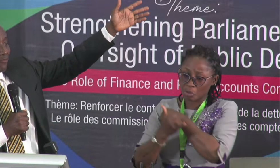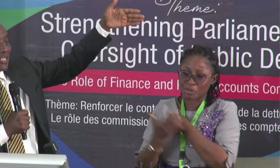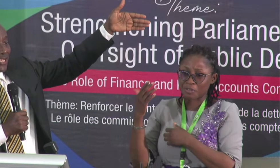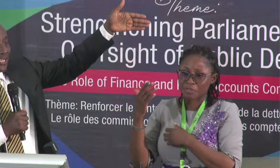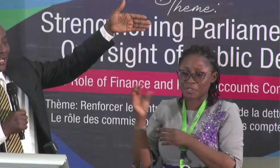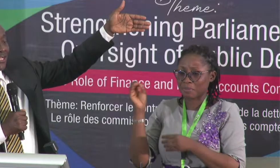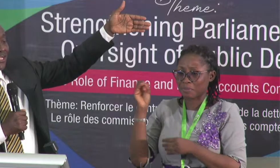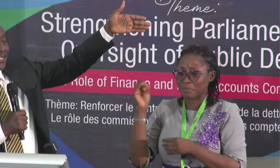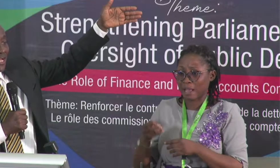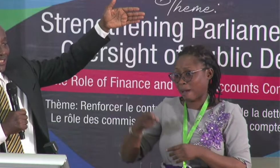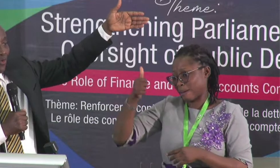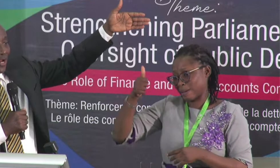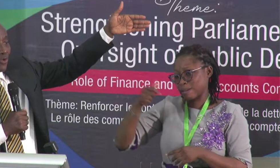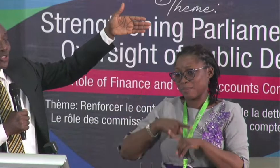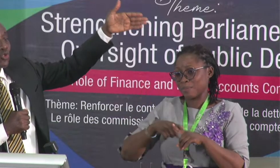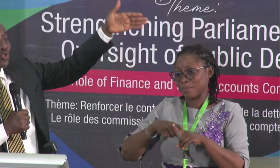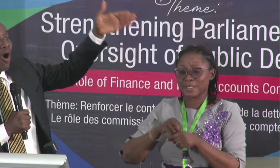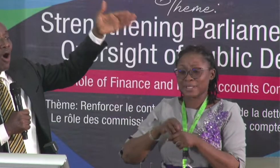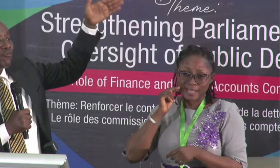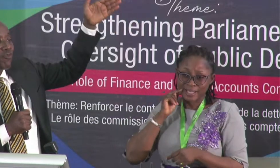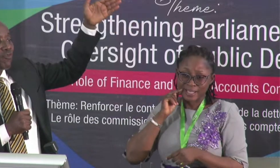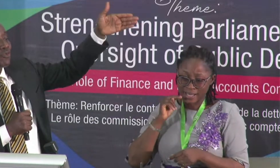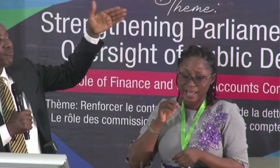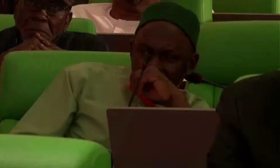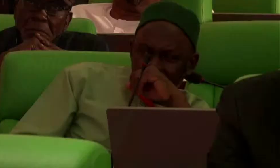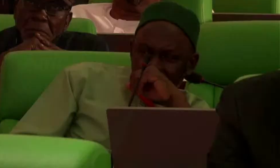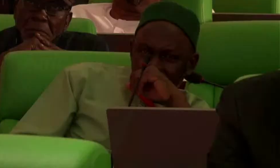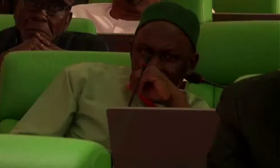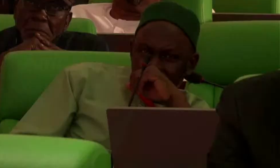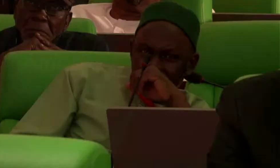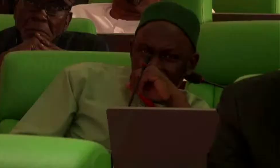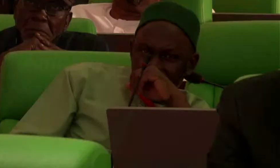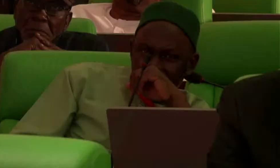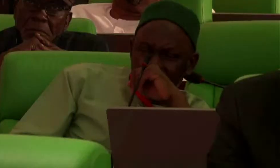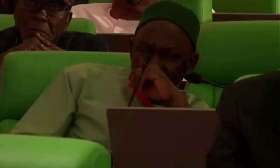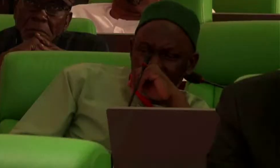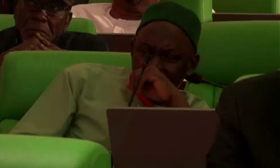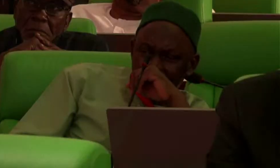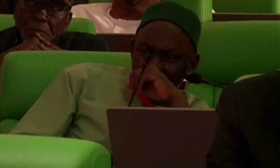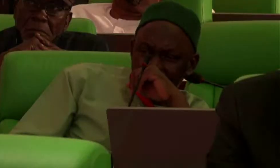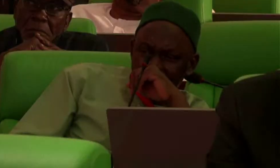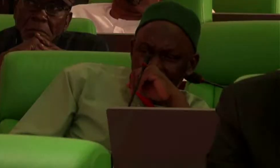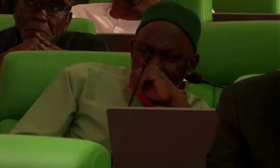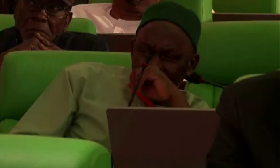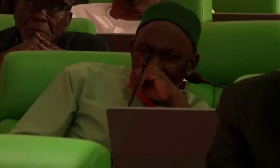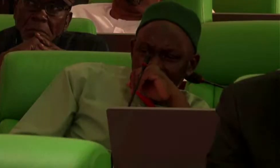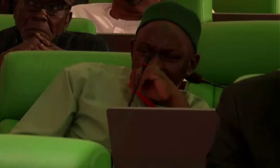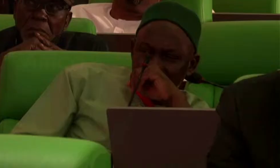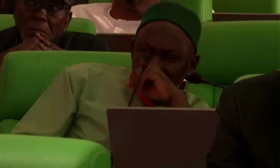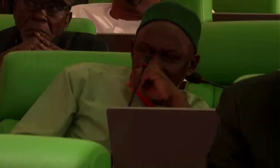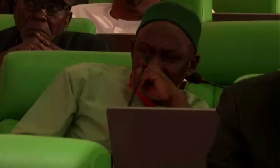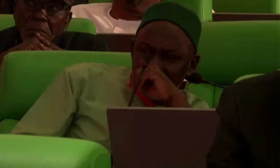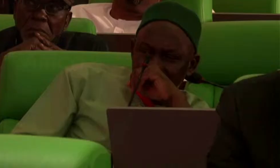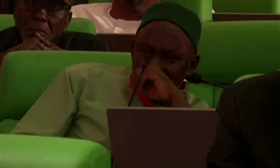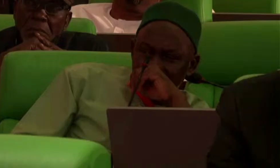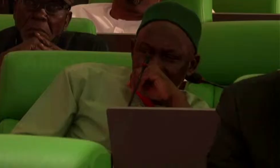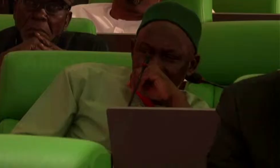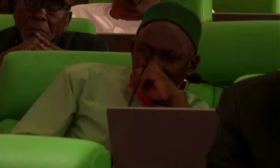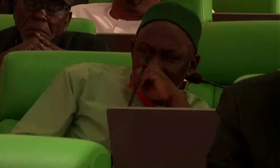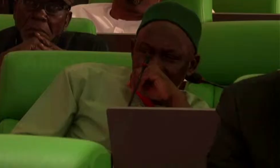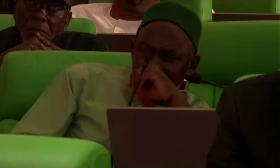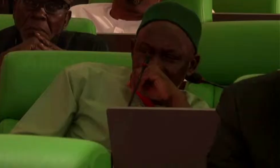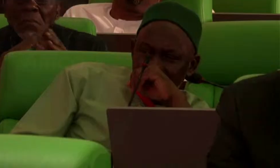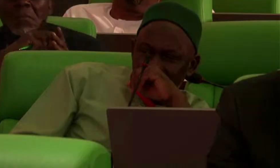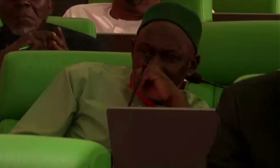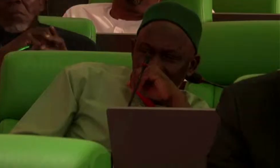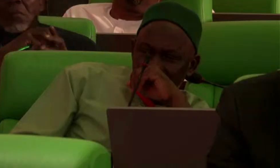But in Nigeria, as of January, it was 144. That's not, which means 45% of the